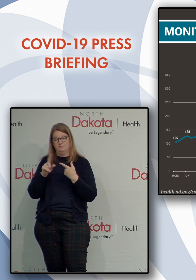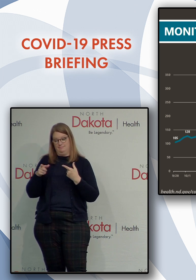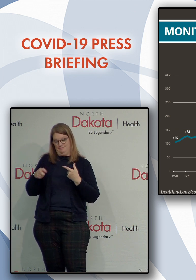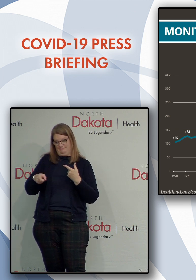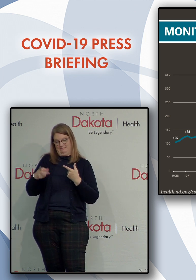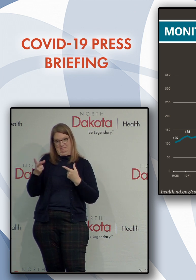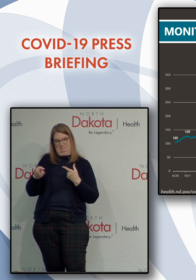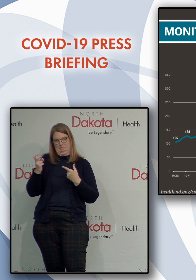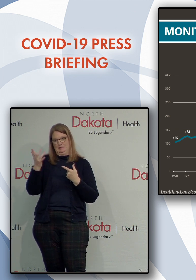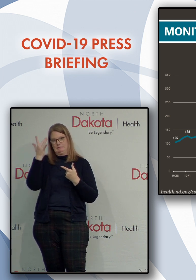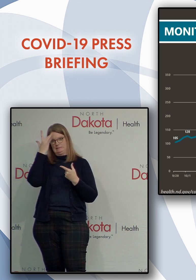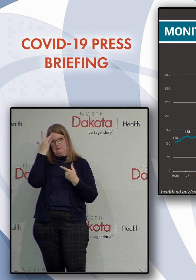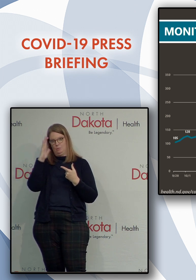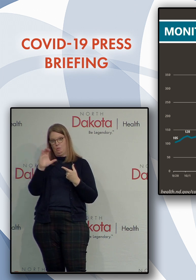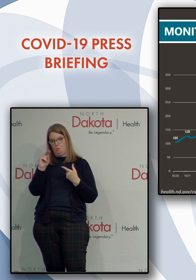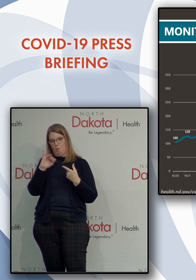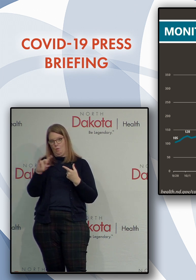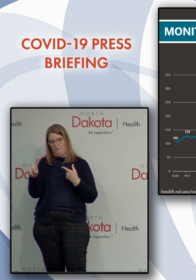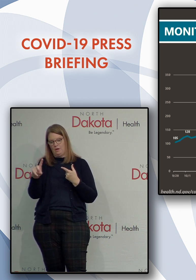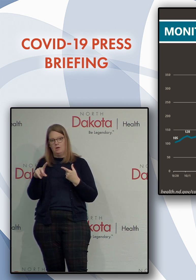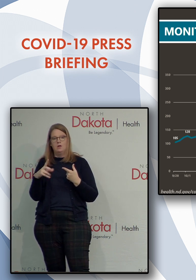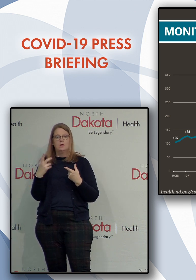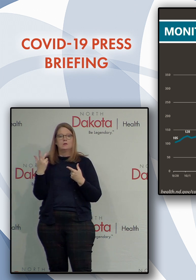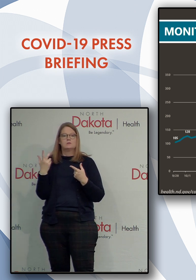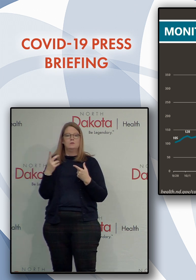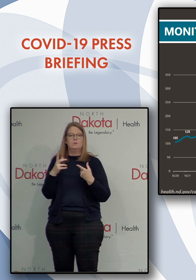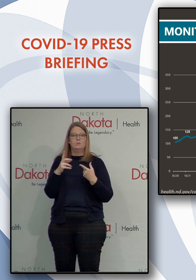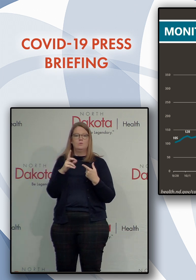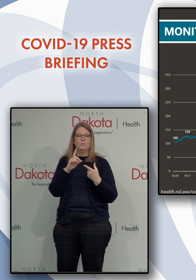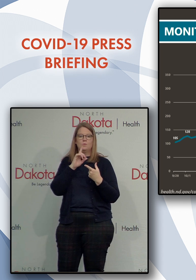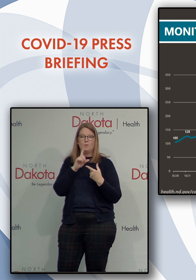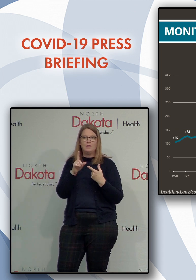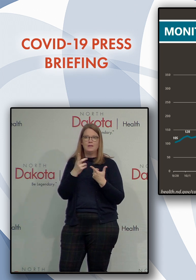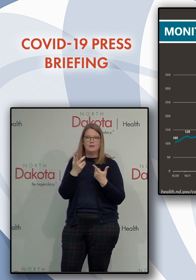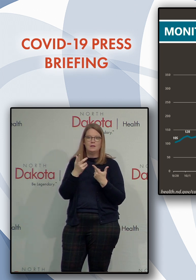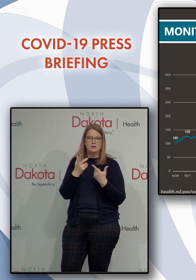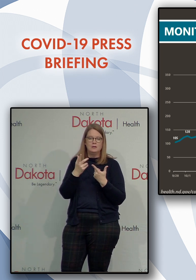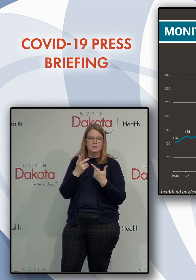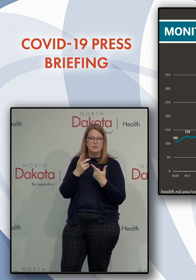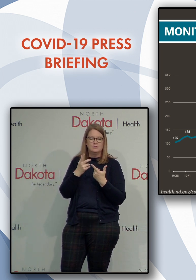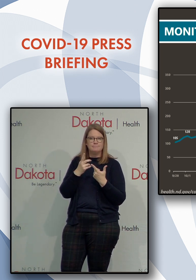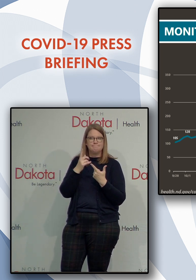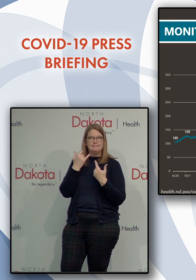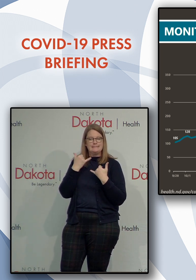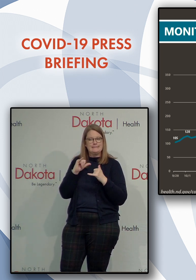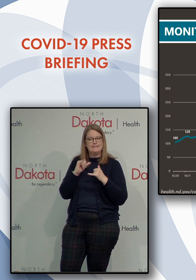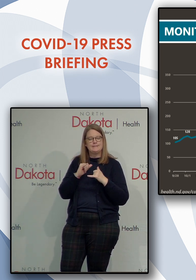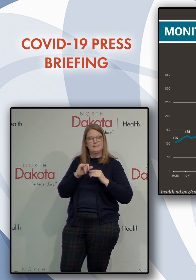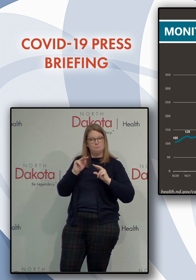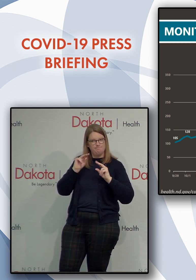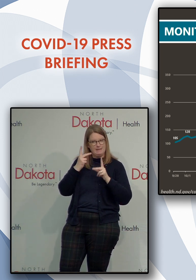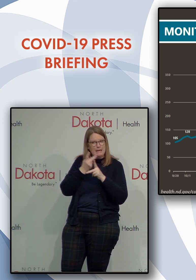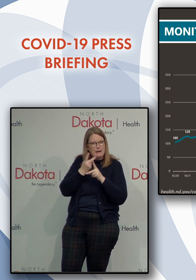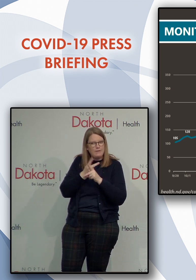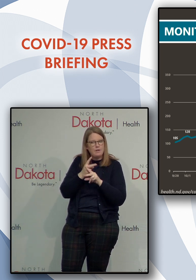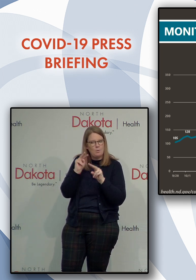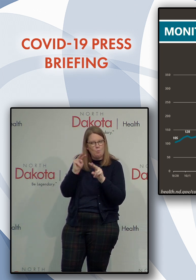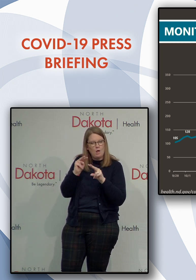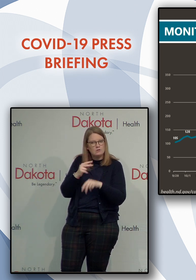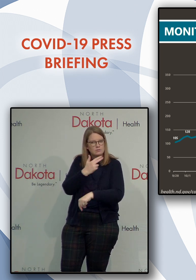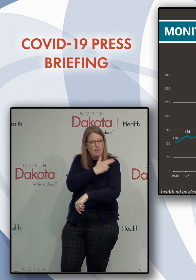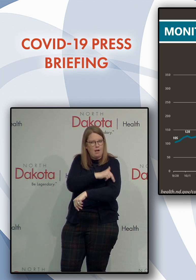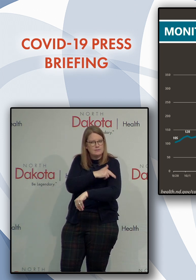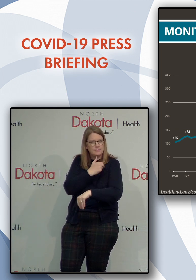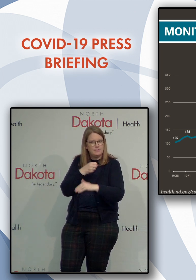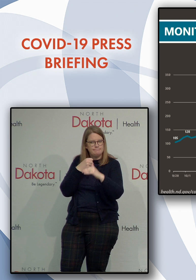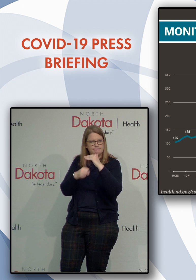contracting COVID. And so we have, again, continuing to keep our eye on hospitalizations still